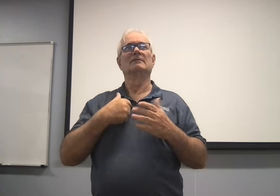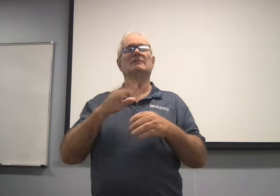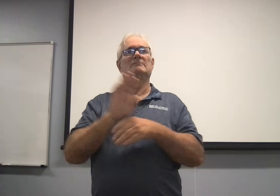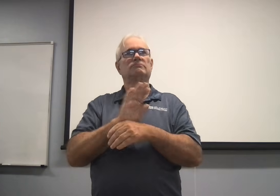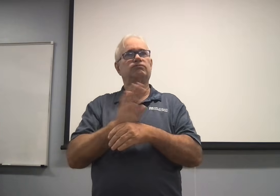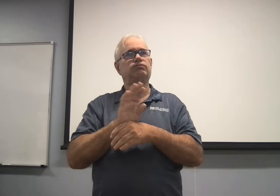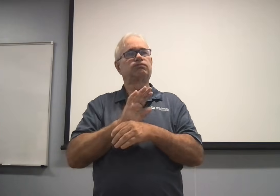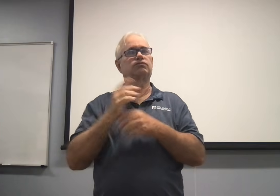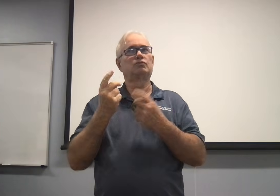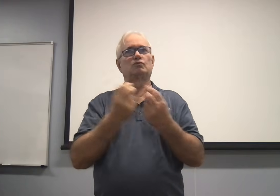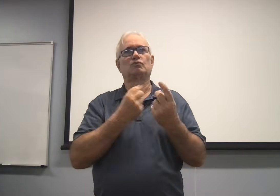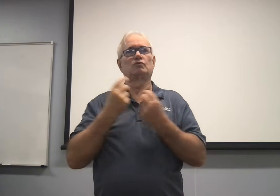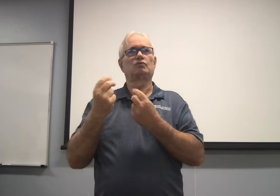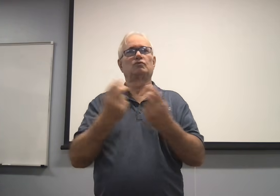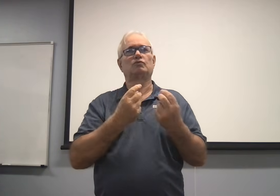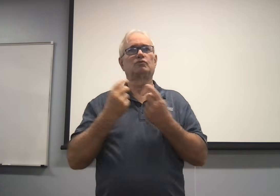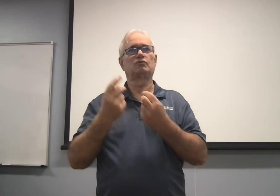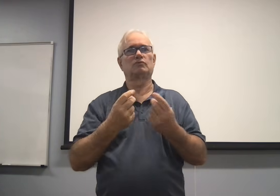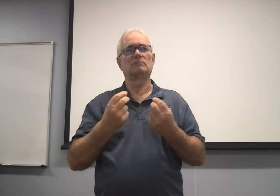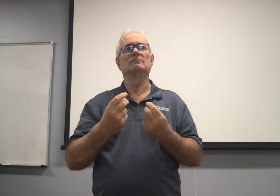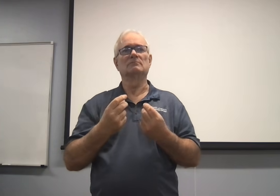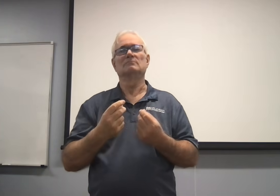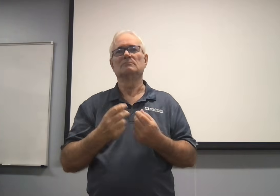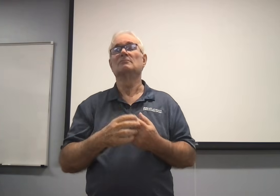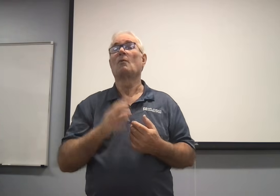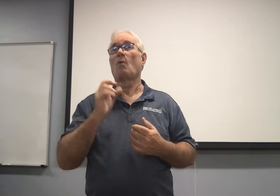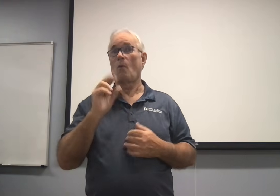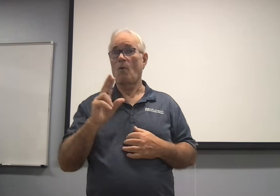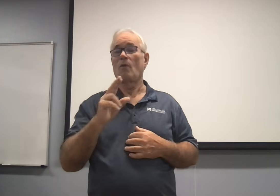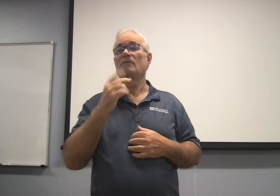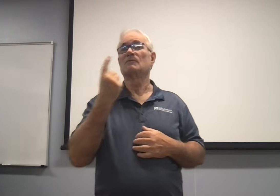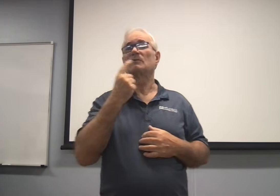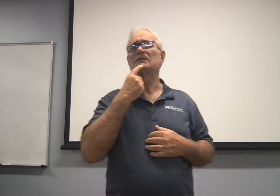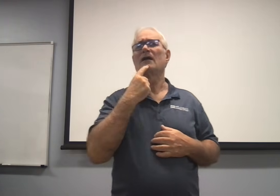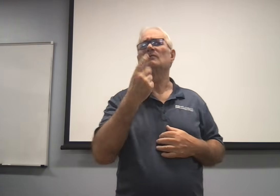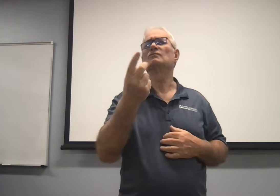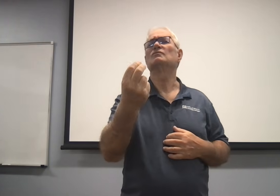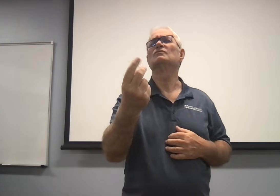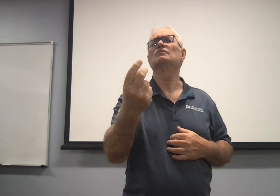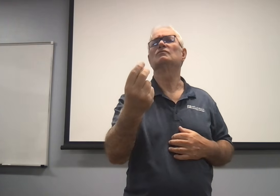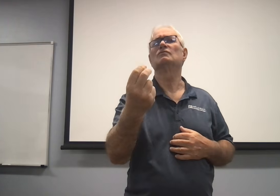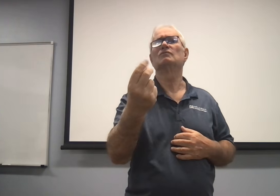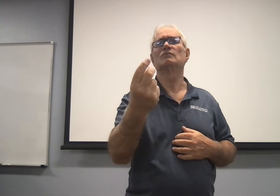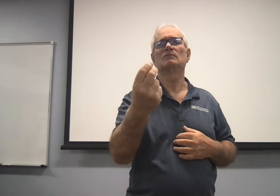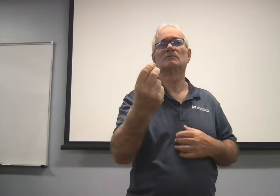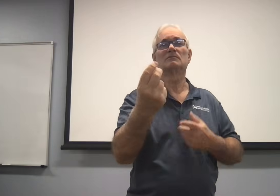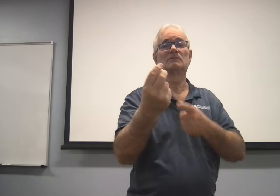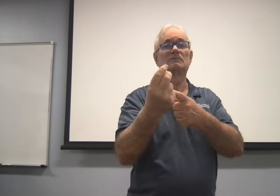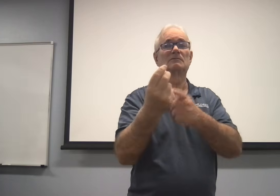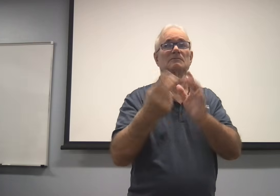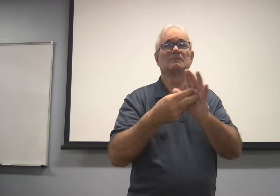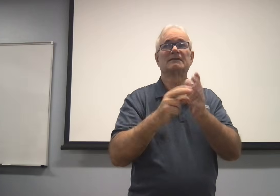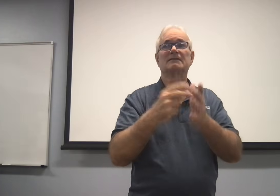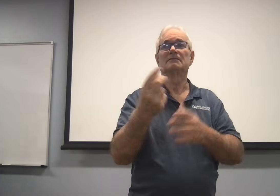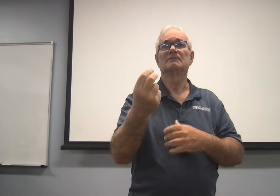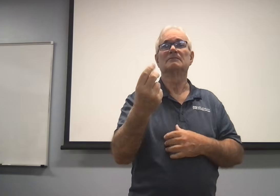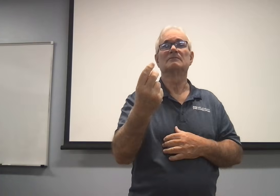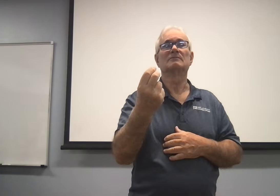like what are you doing this weekend? Oh, I'm busy, I'm doing all the things, do. Or if you sign with one hand, you can say do. What you